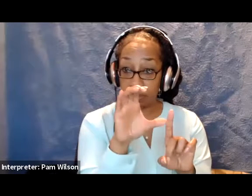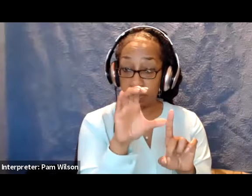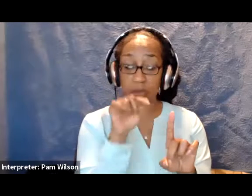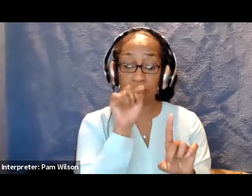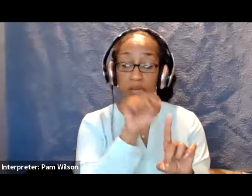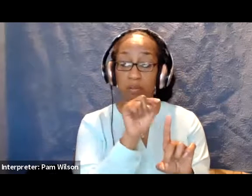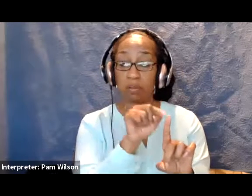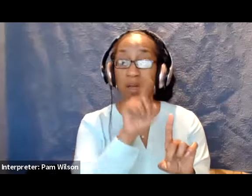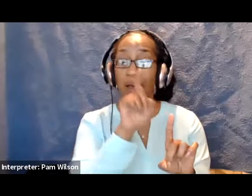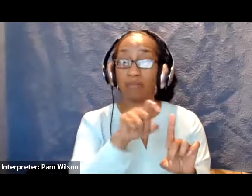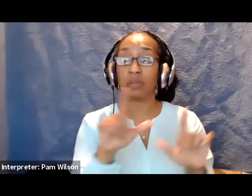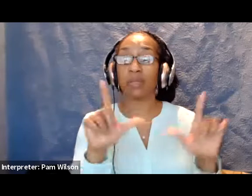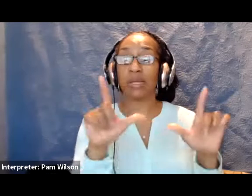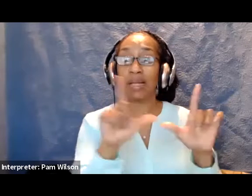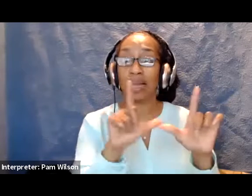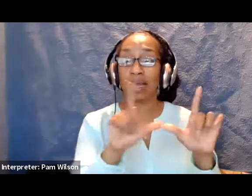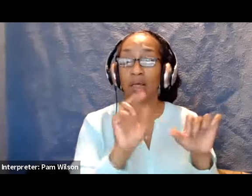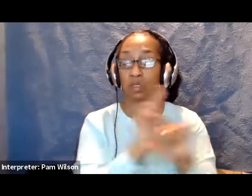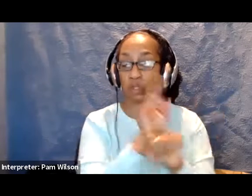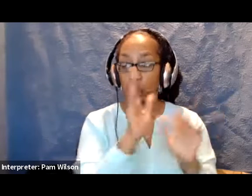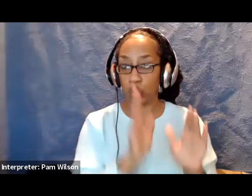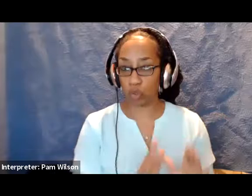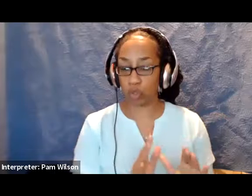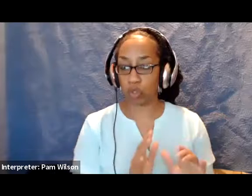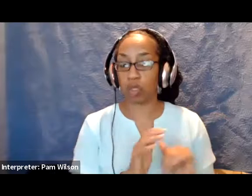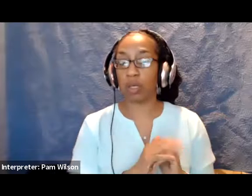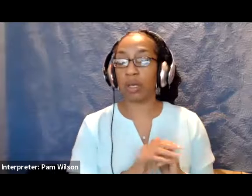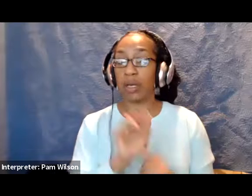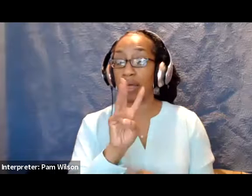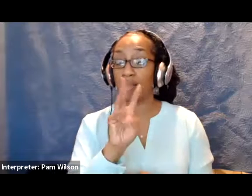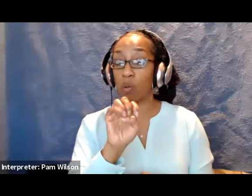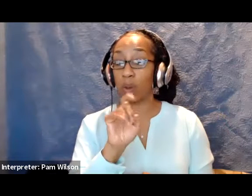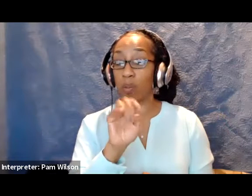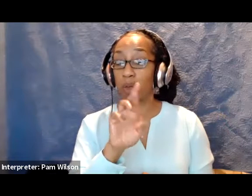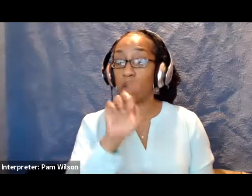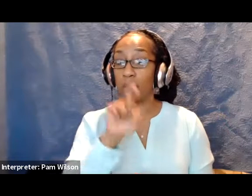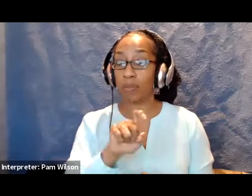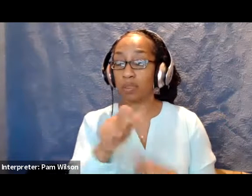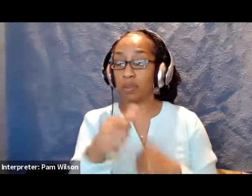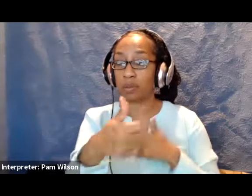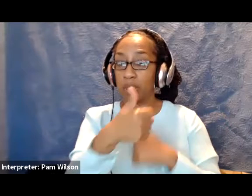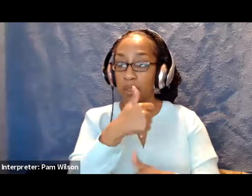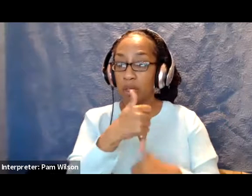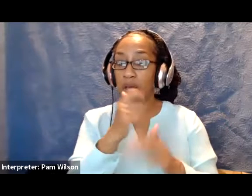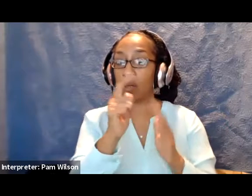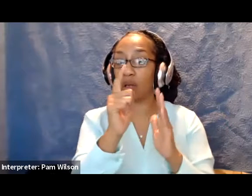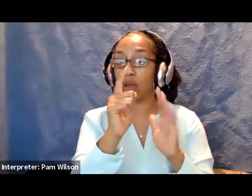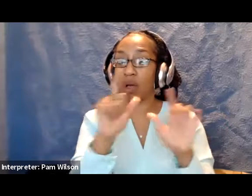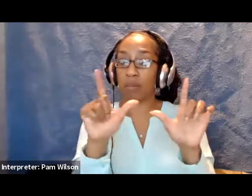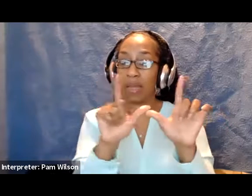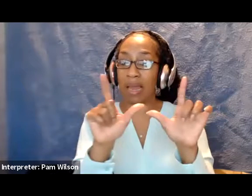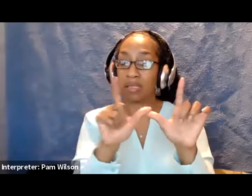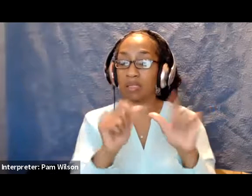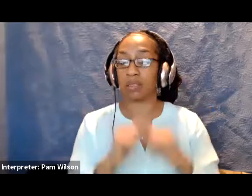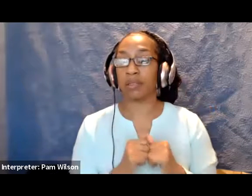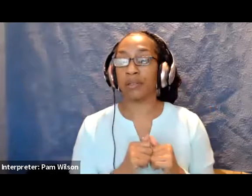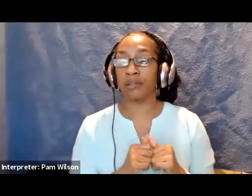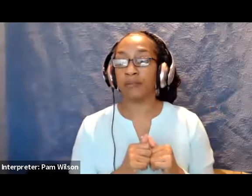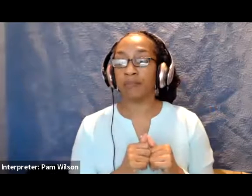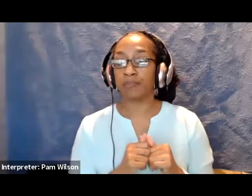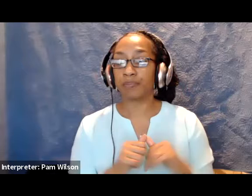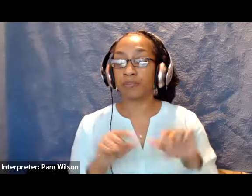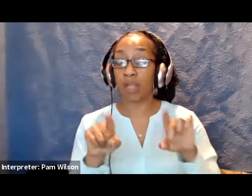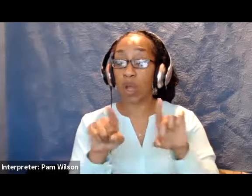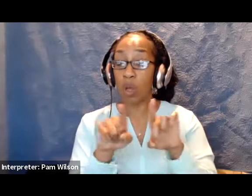have the webinar license in order to schedule the event. You may also want to have